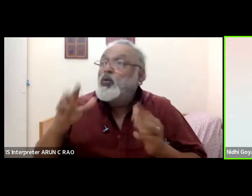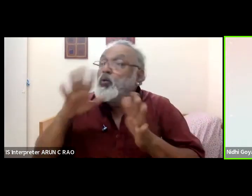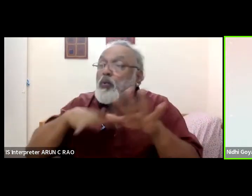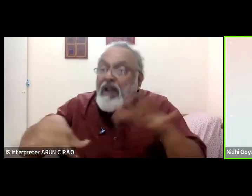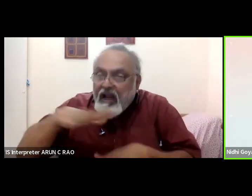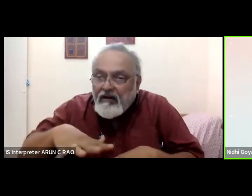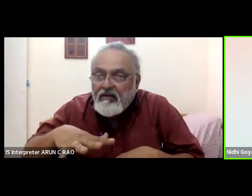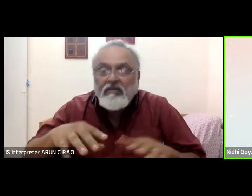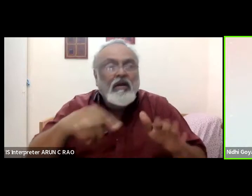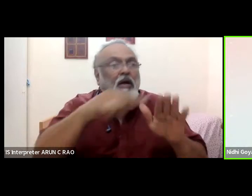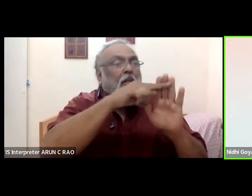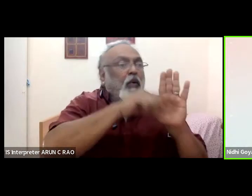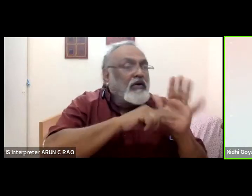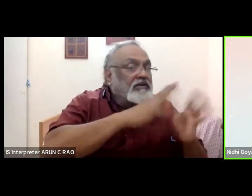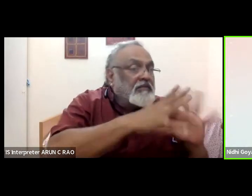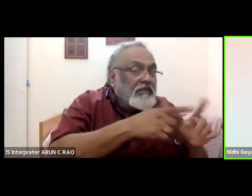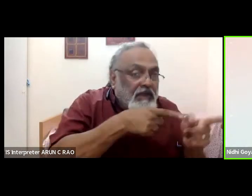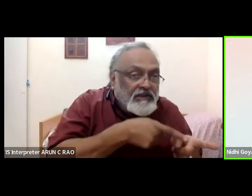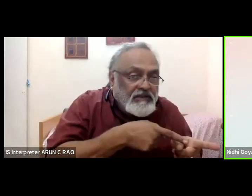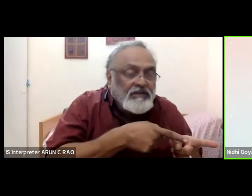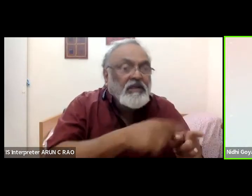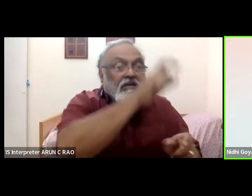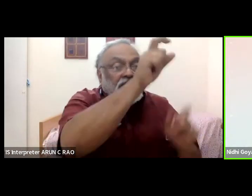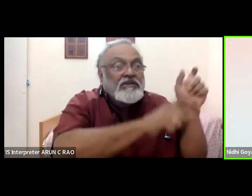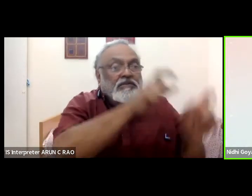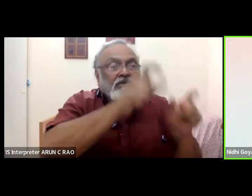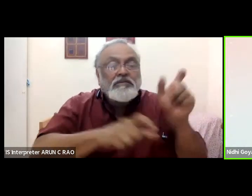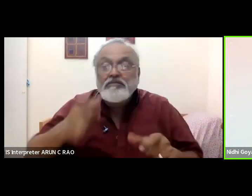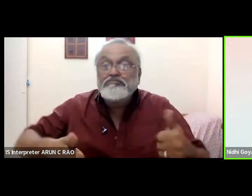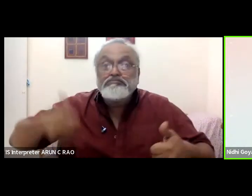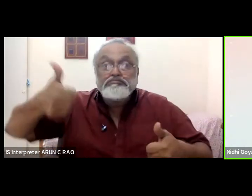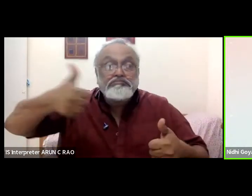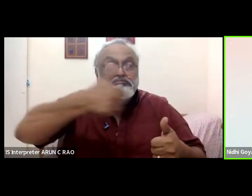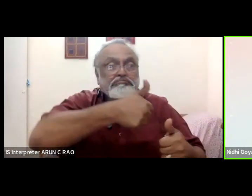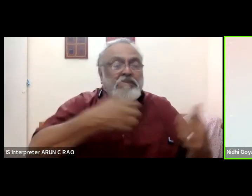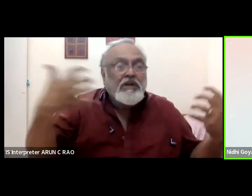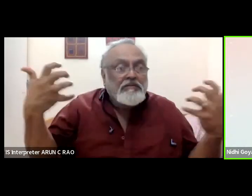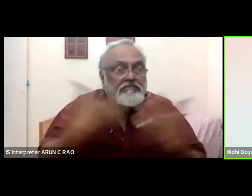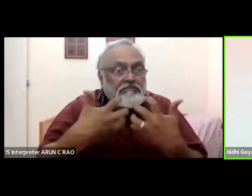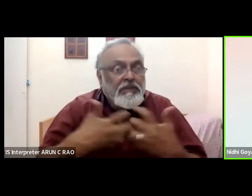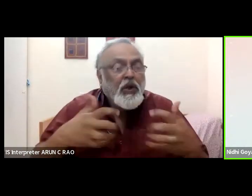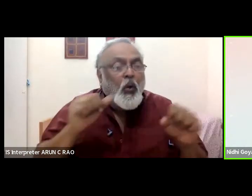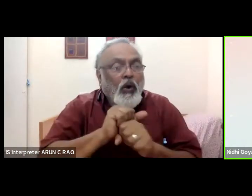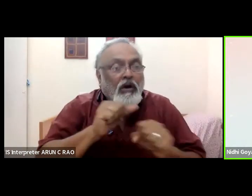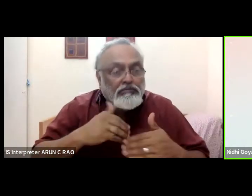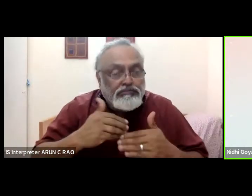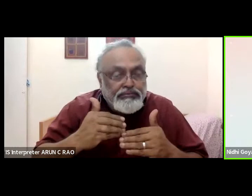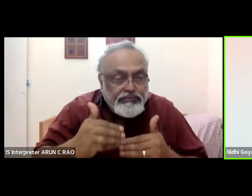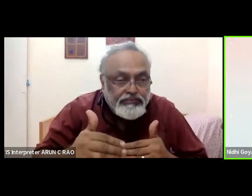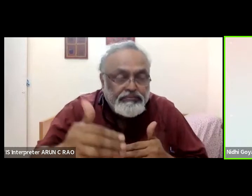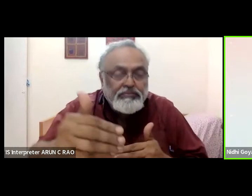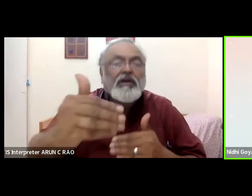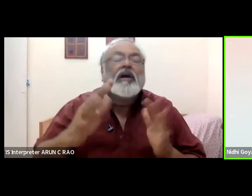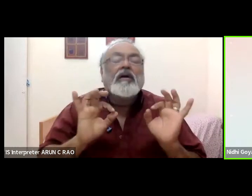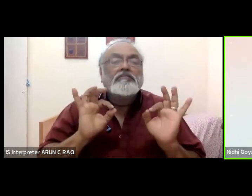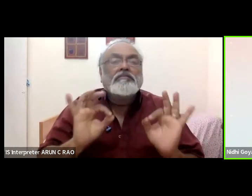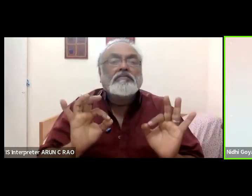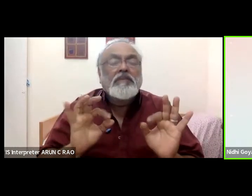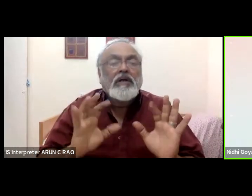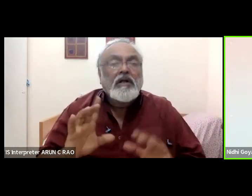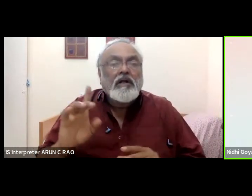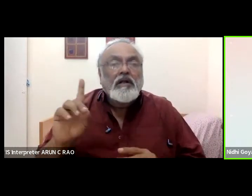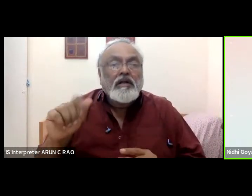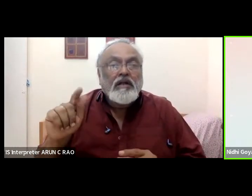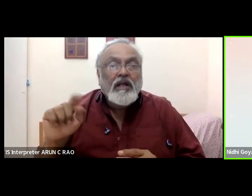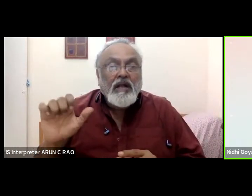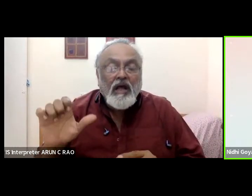makers. The data collection, not just in terms of disability, but again, a disaggregated data where we're looking at other